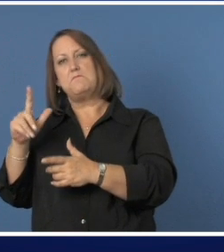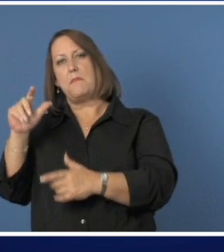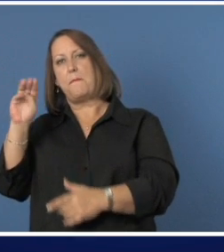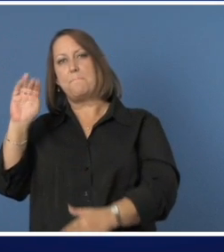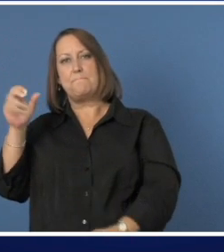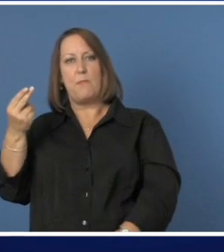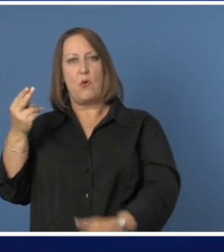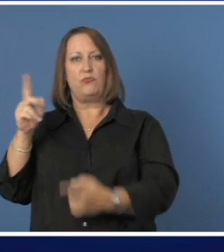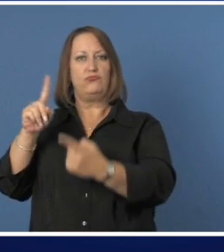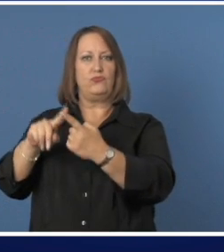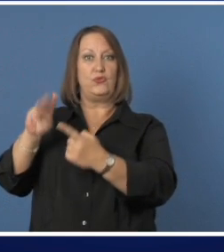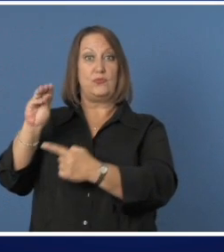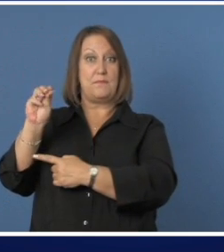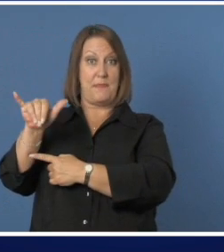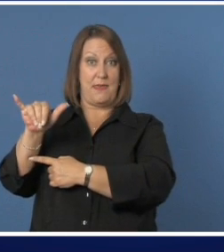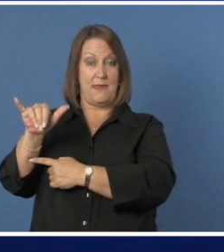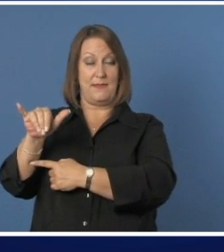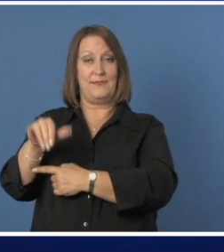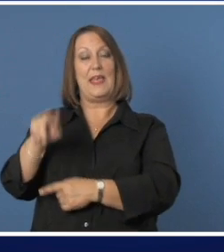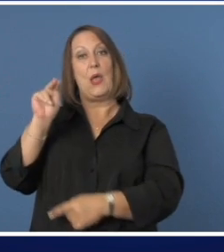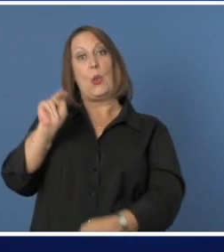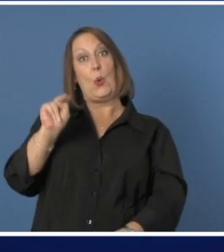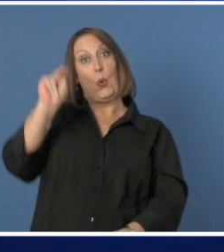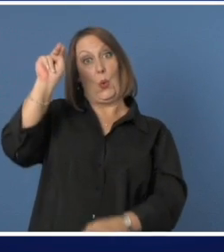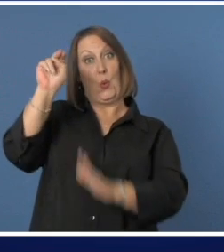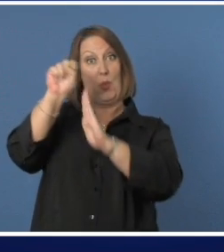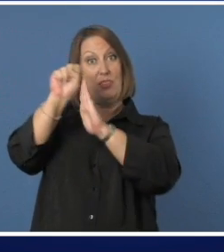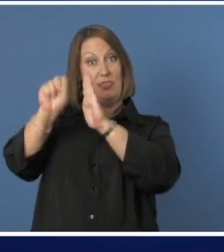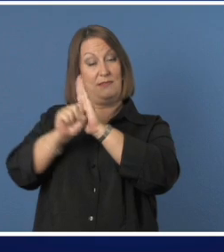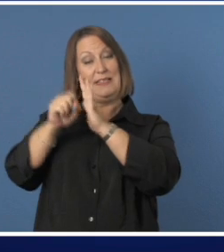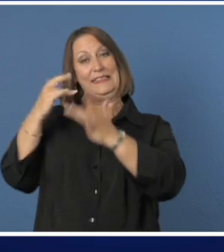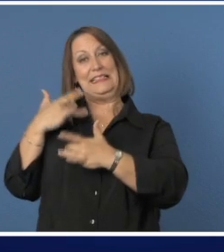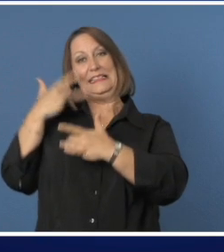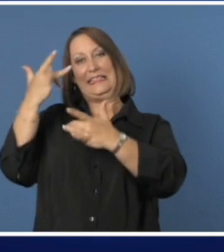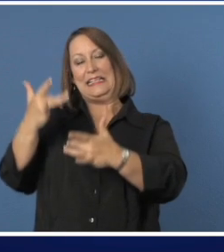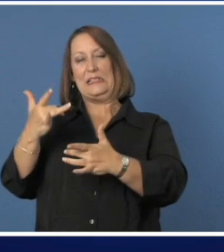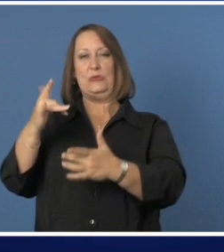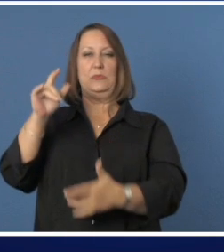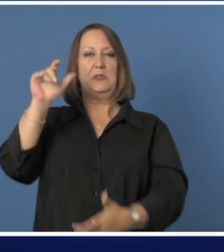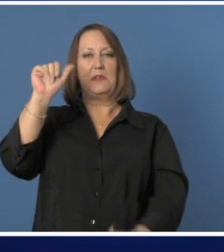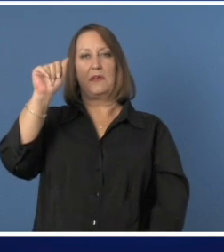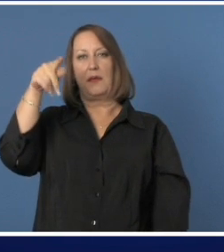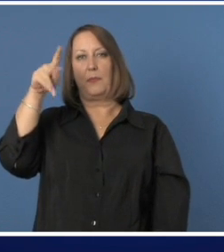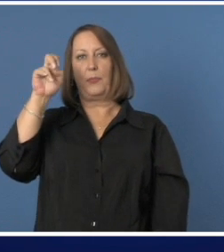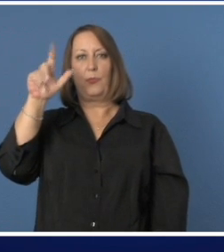in the northern states it is late spring through early summer